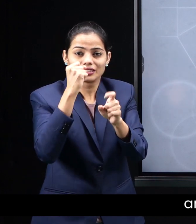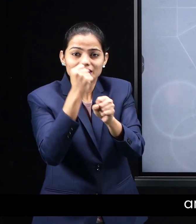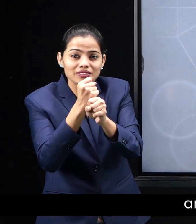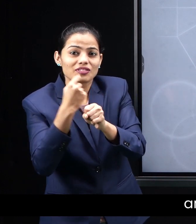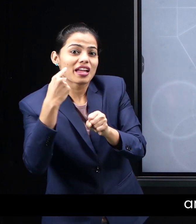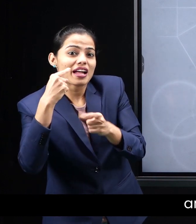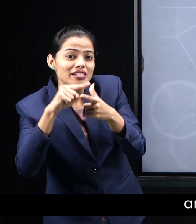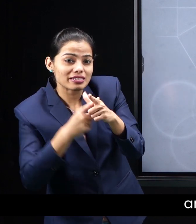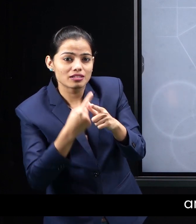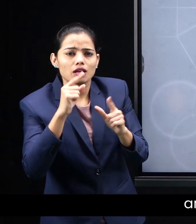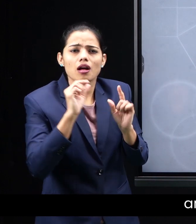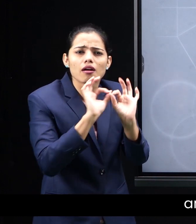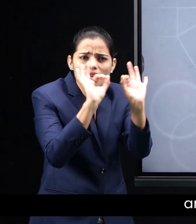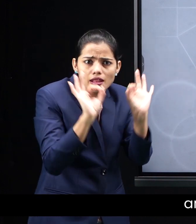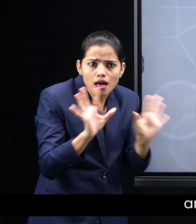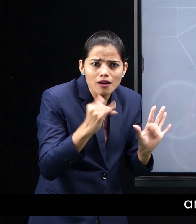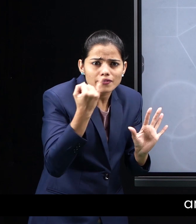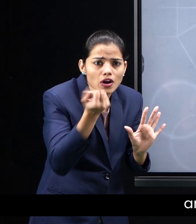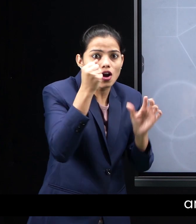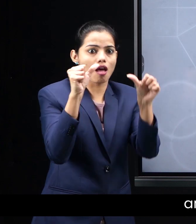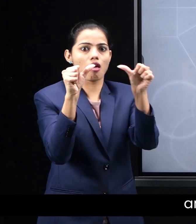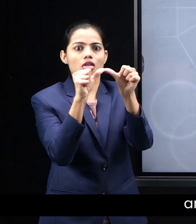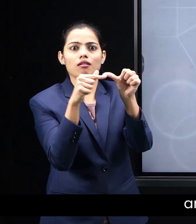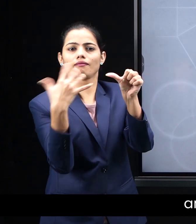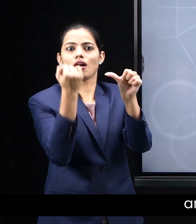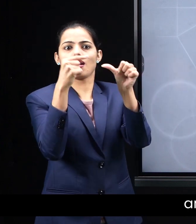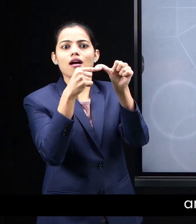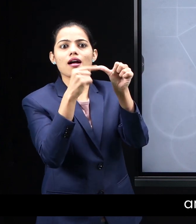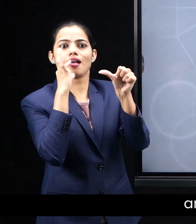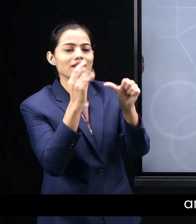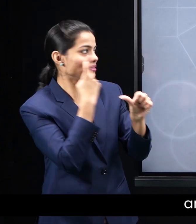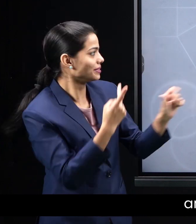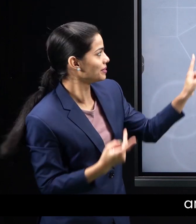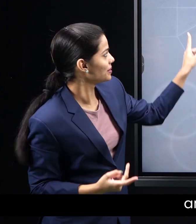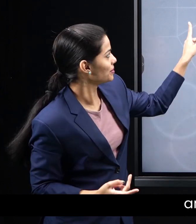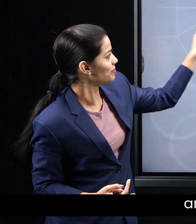C, D, G, J, find A dash.